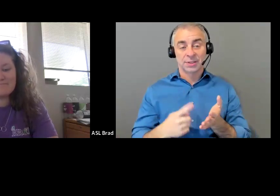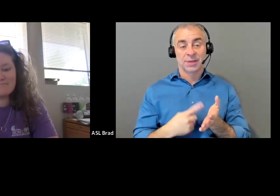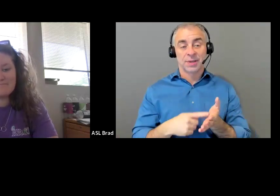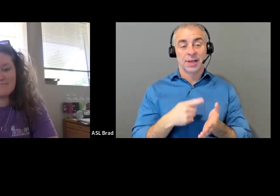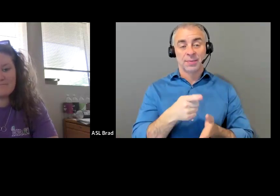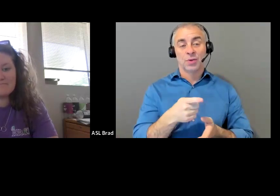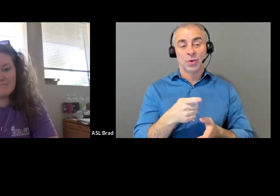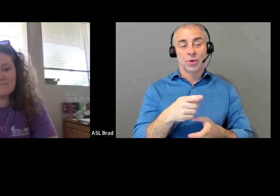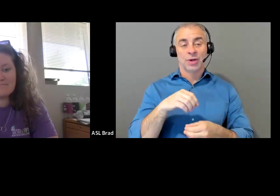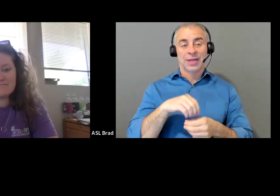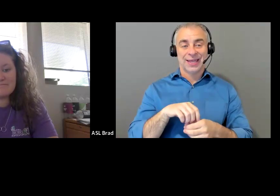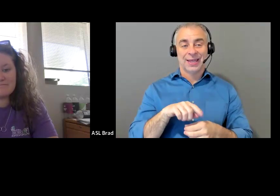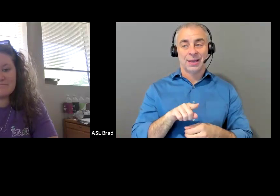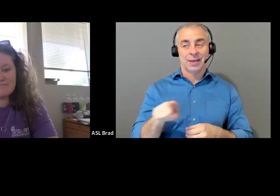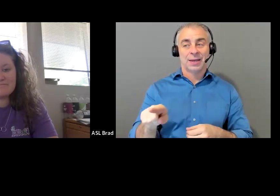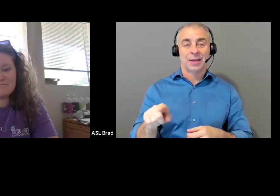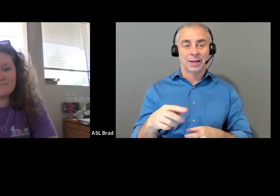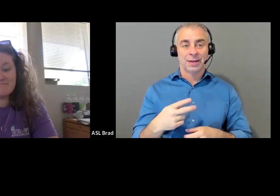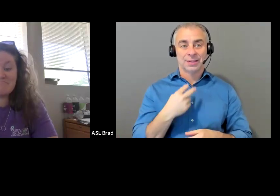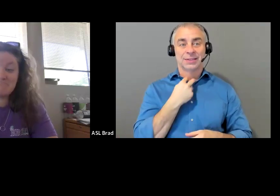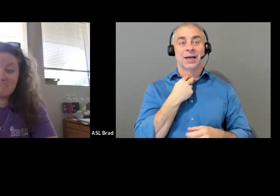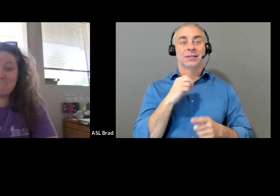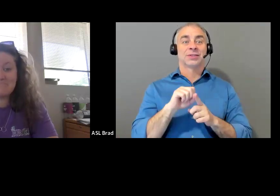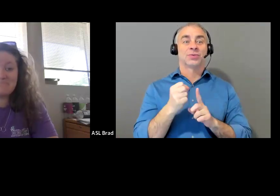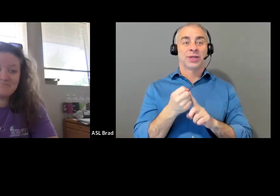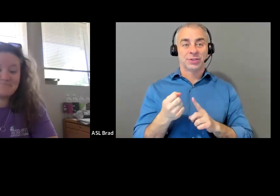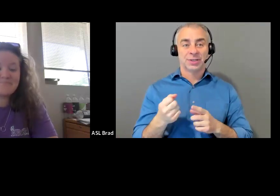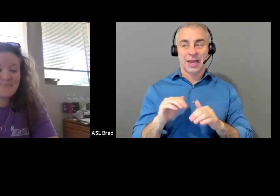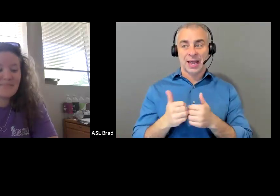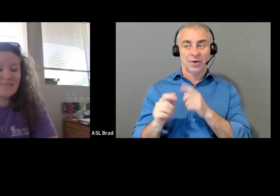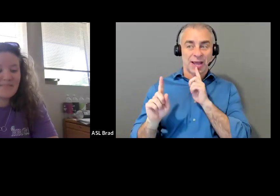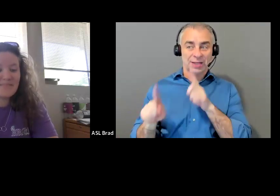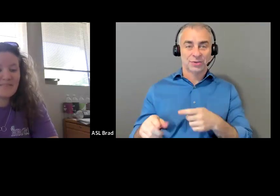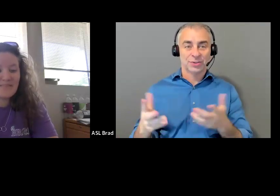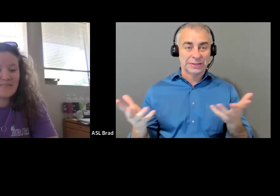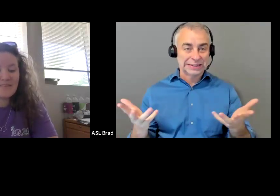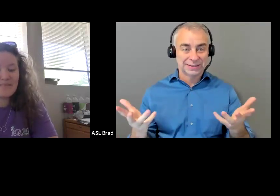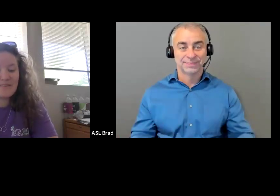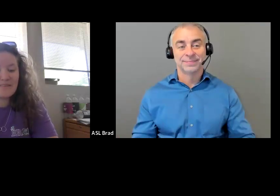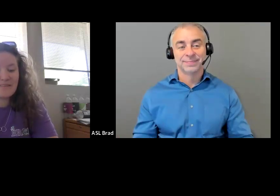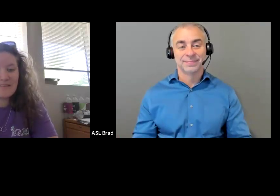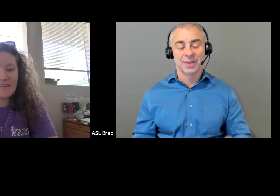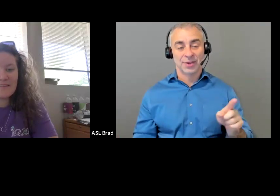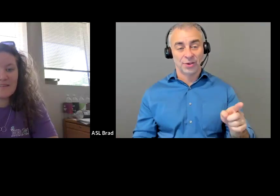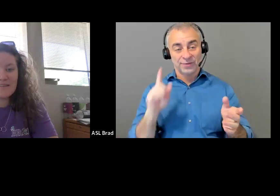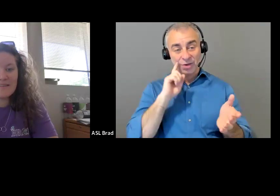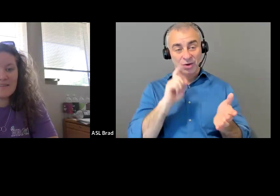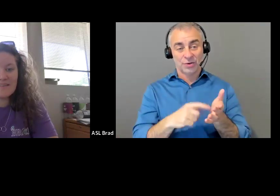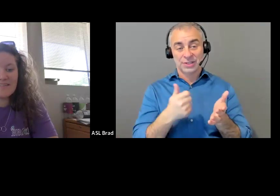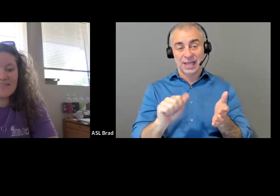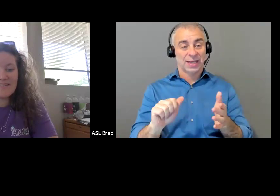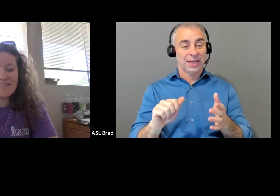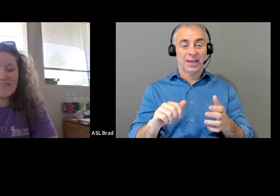in, deep water quicker than maybe, uh, have you noticed any of